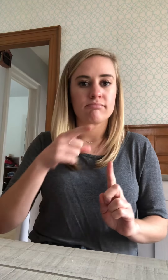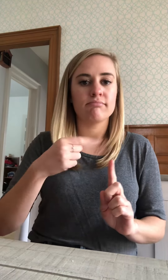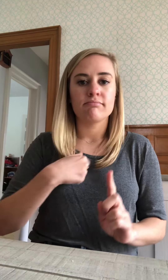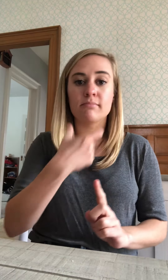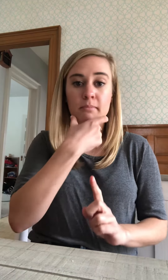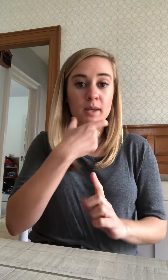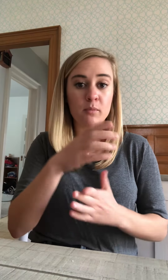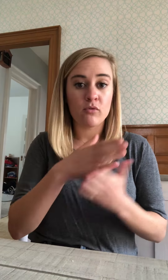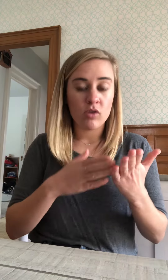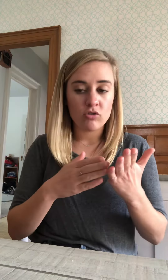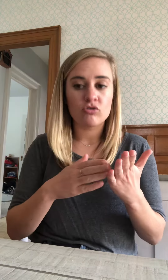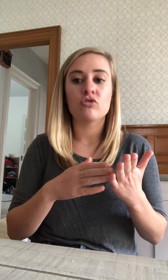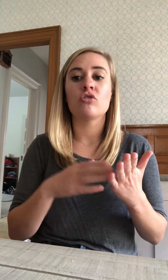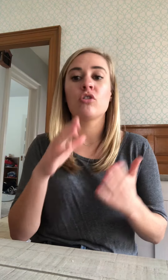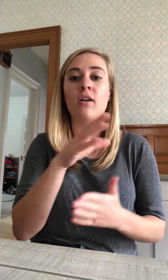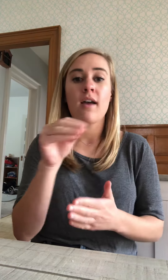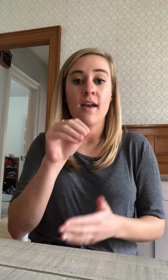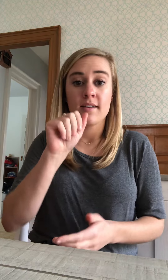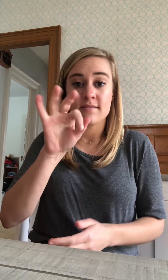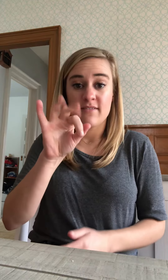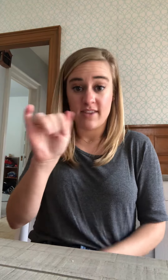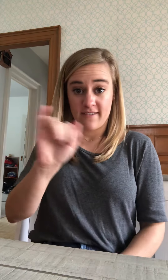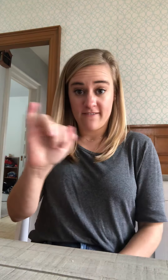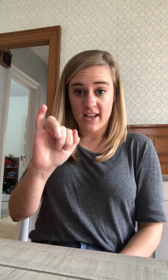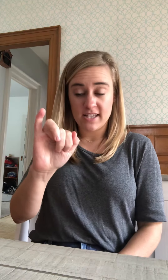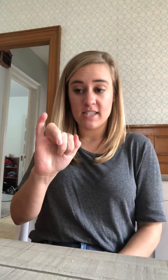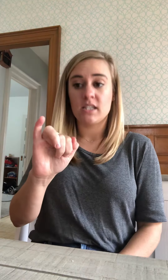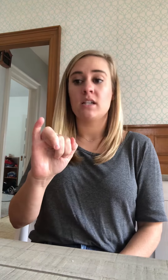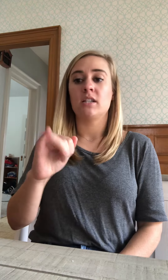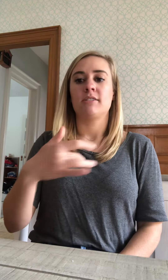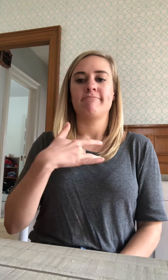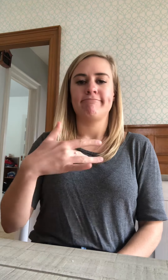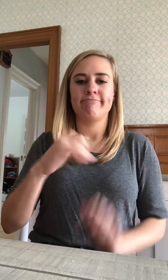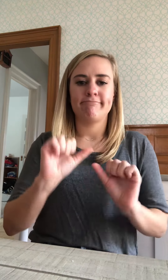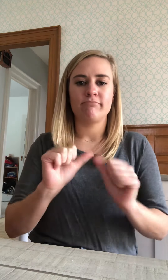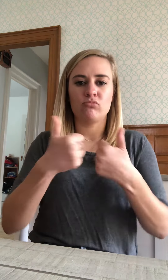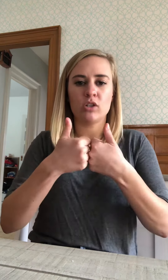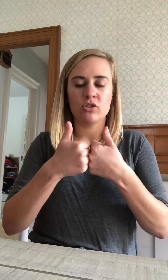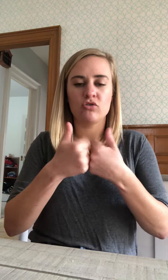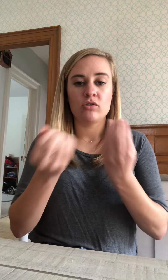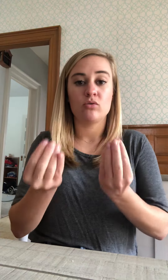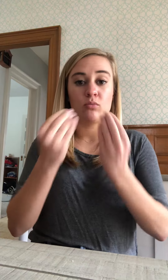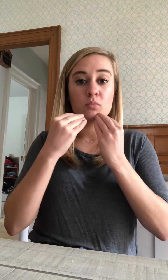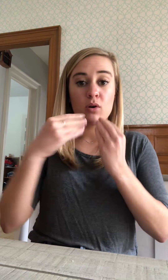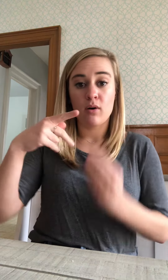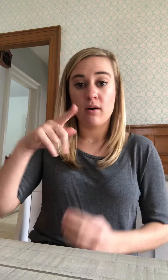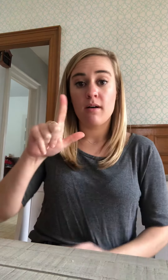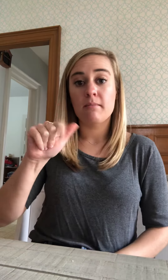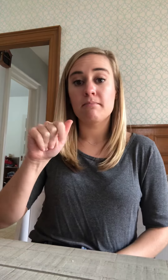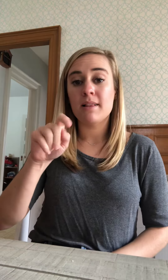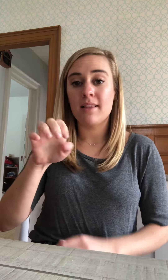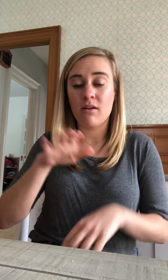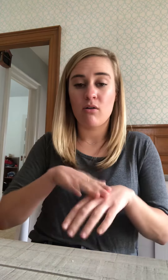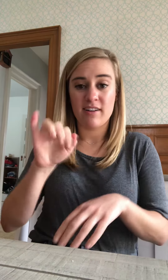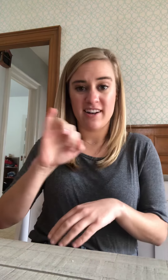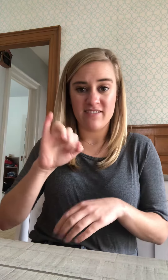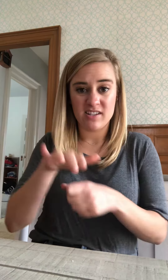and if they are infected in particular, a lot of times it's difficult to get plates on an infected site, and you certainly can't do a bone graft